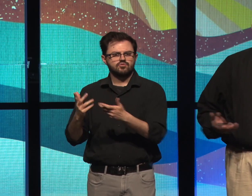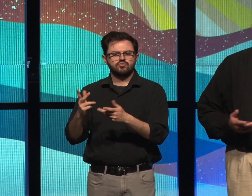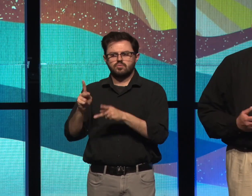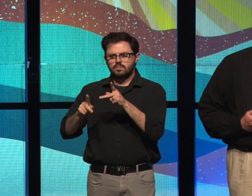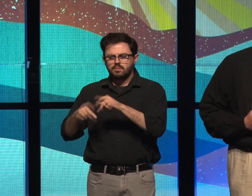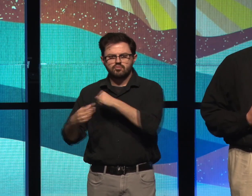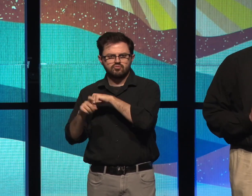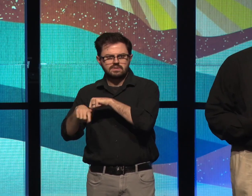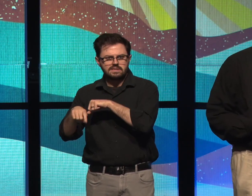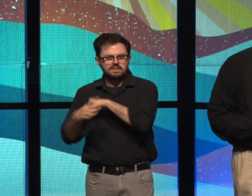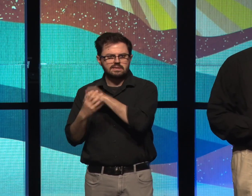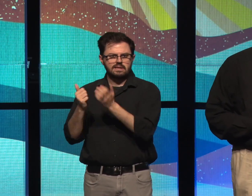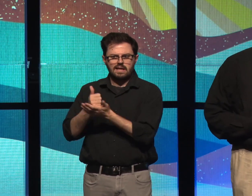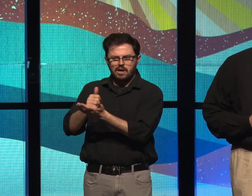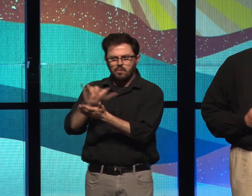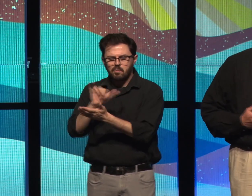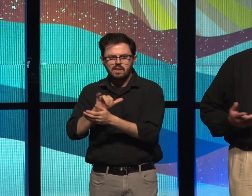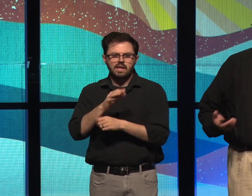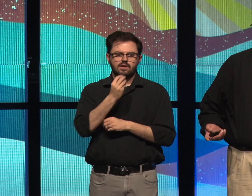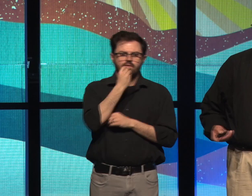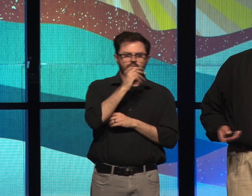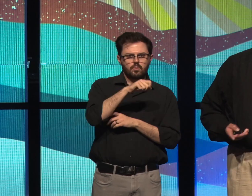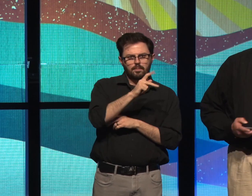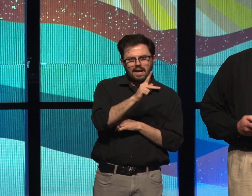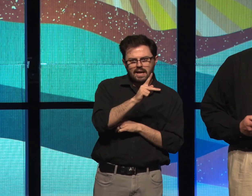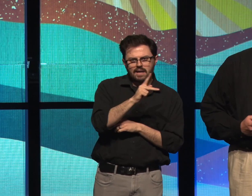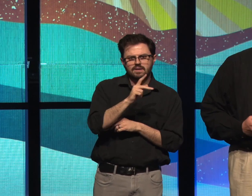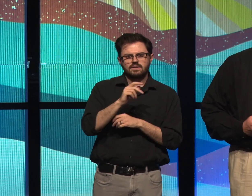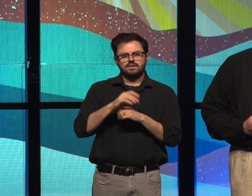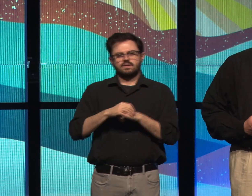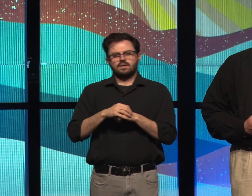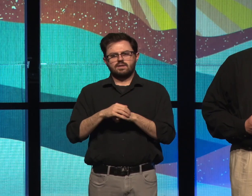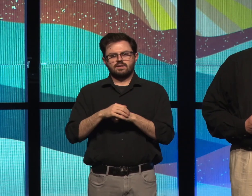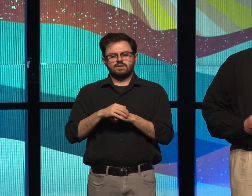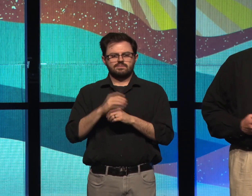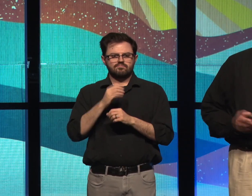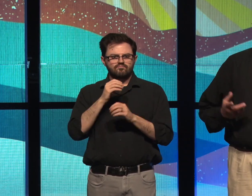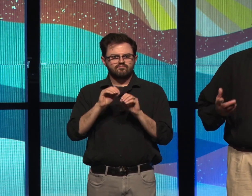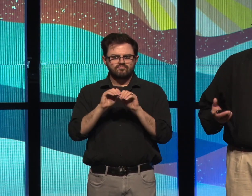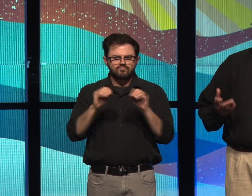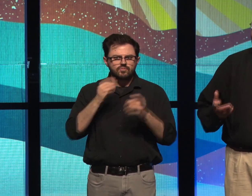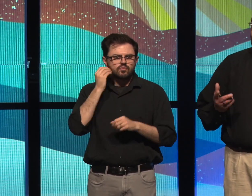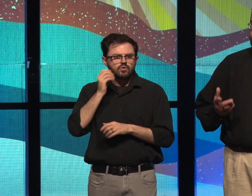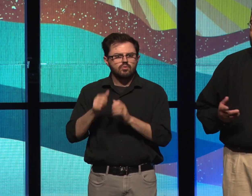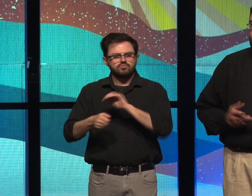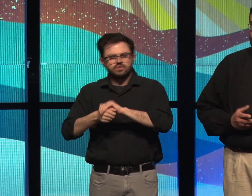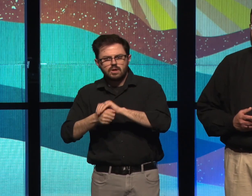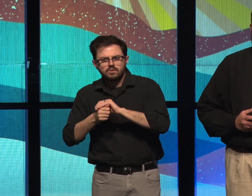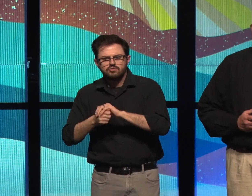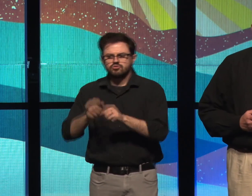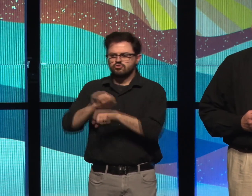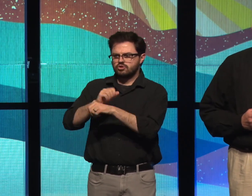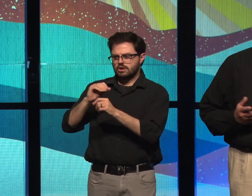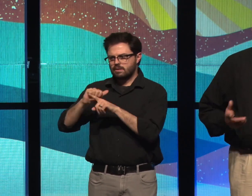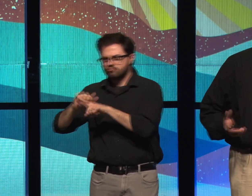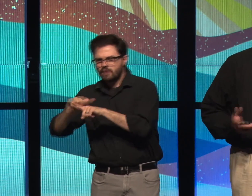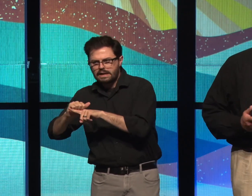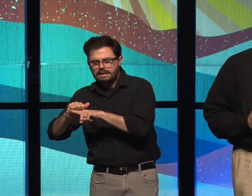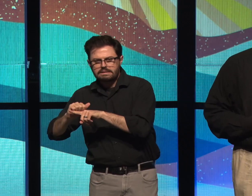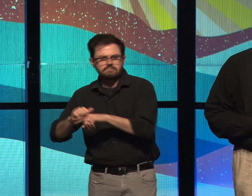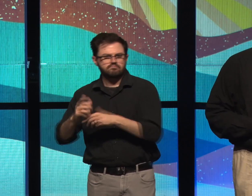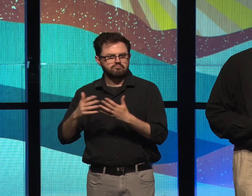food bank or a homeless shelter or a job training program. but finally get proximate.